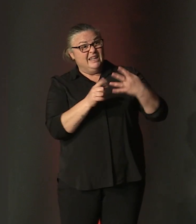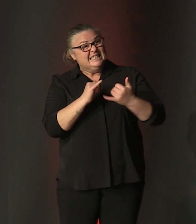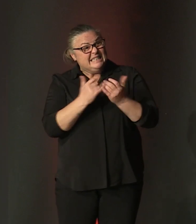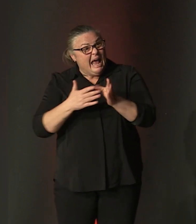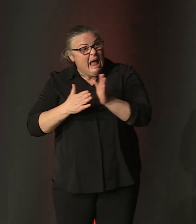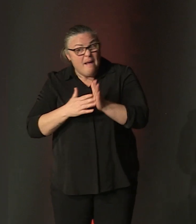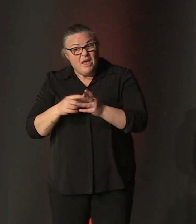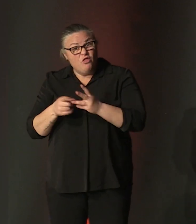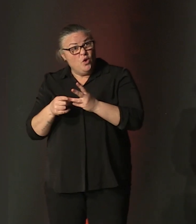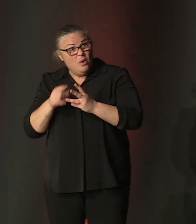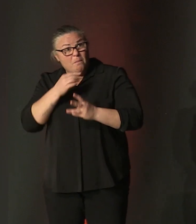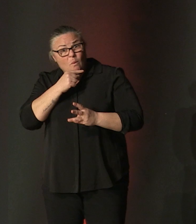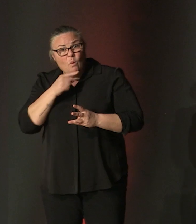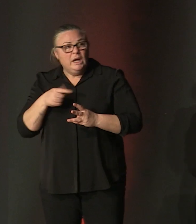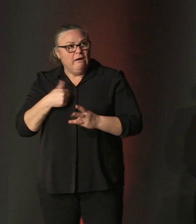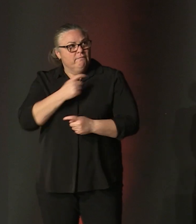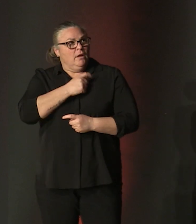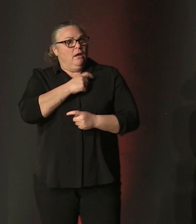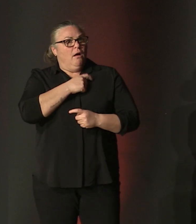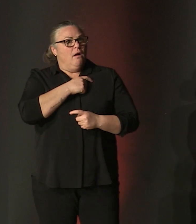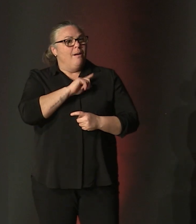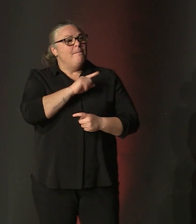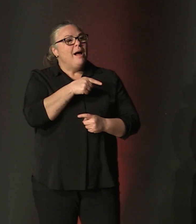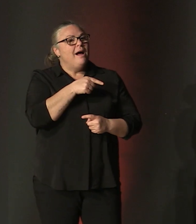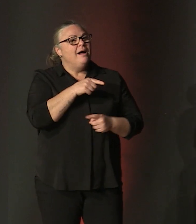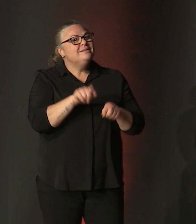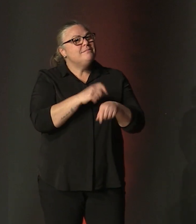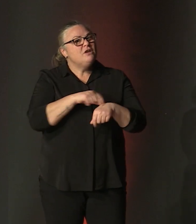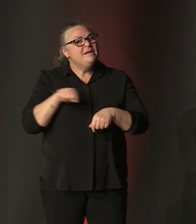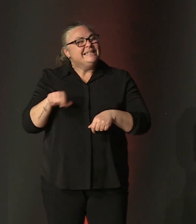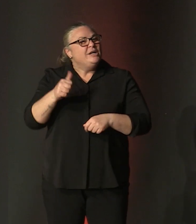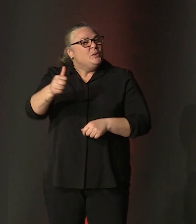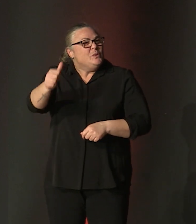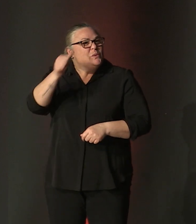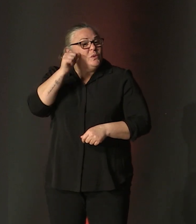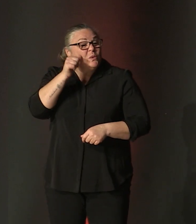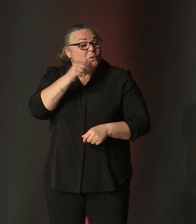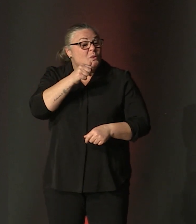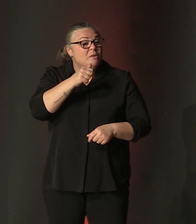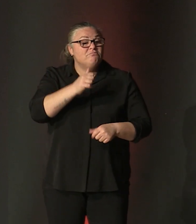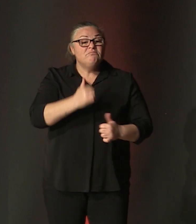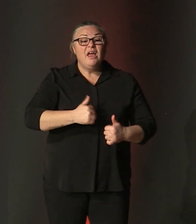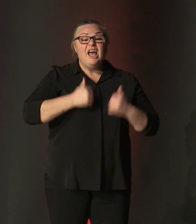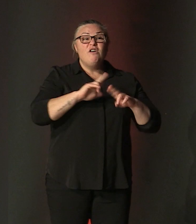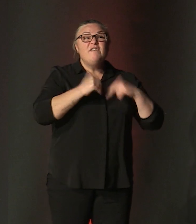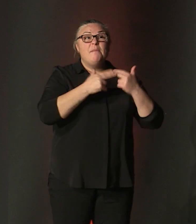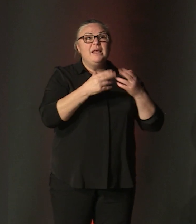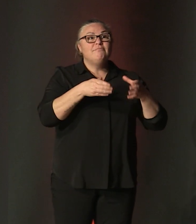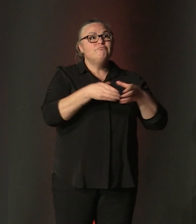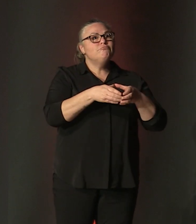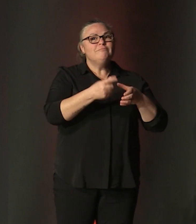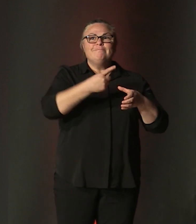But even in his fear, he knew that in our family, he had the